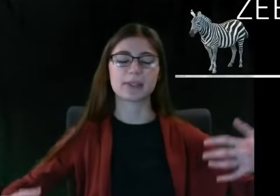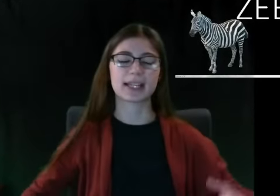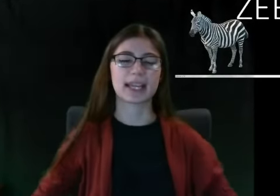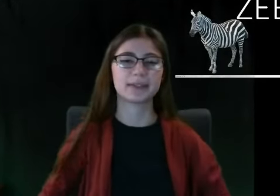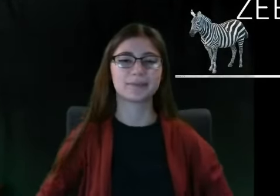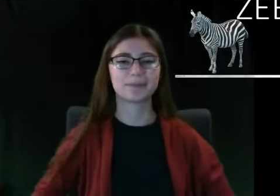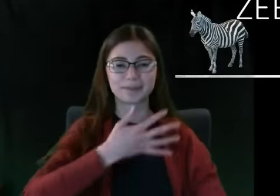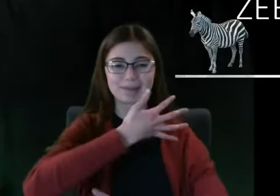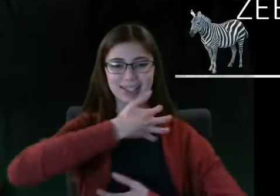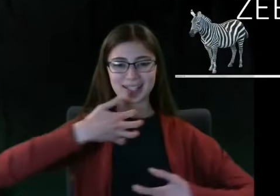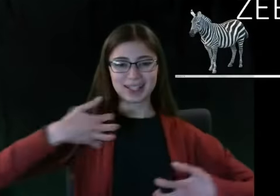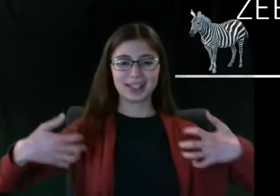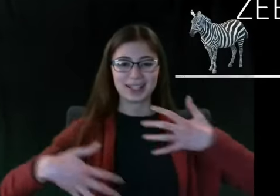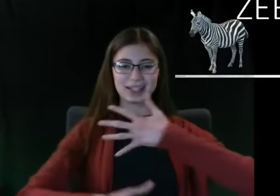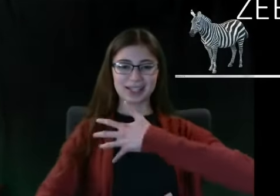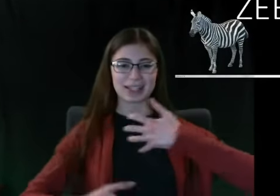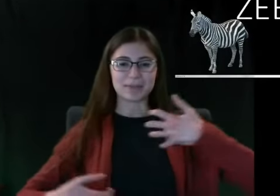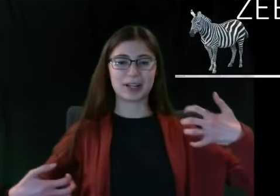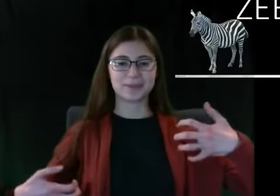again. Zebra.